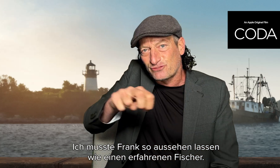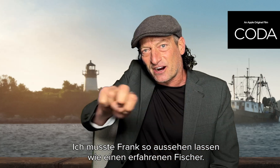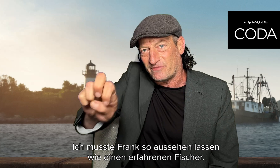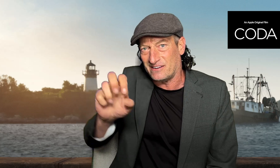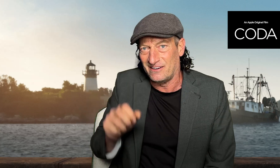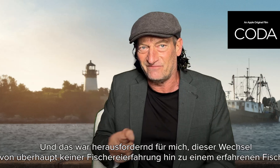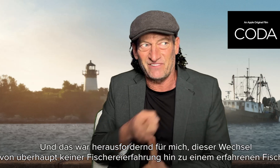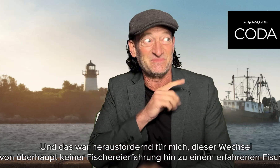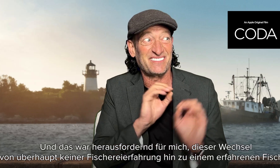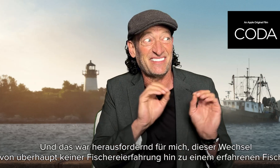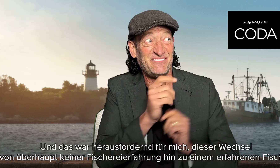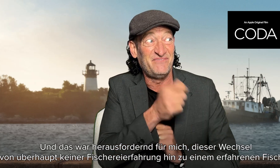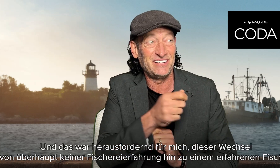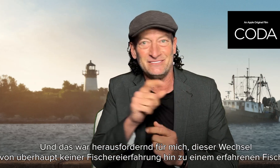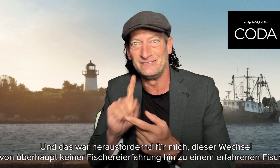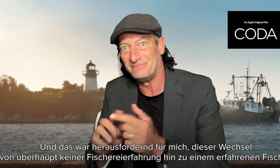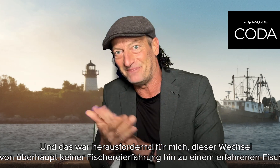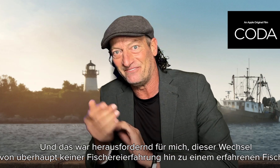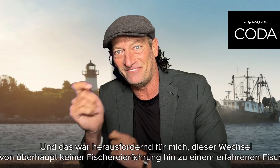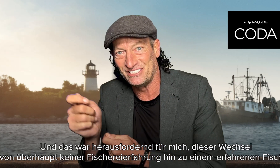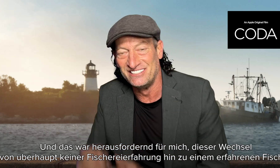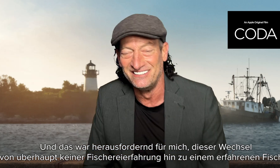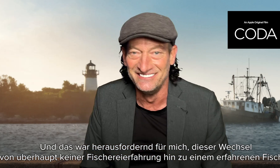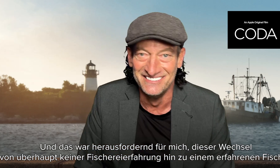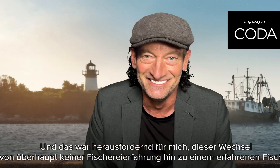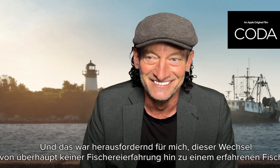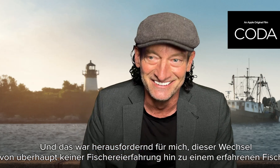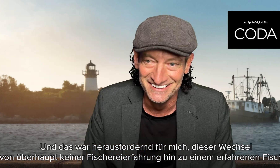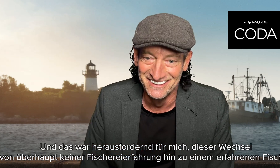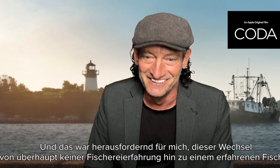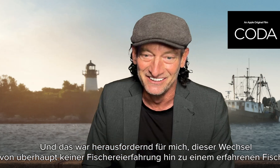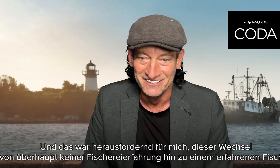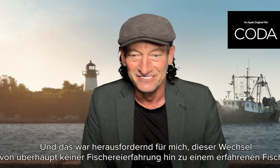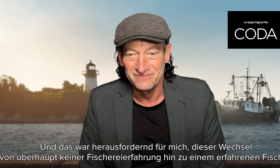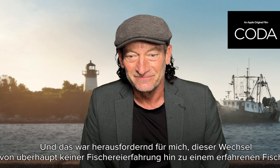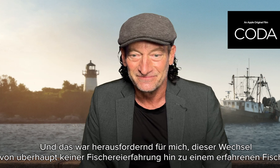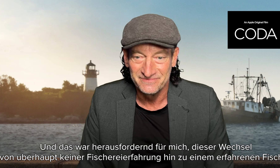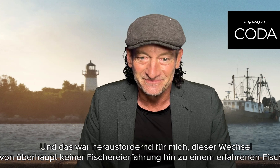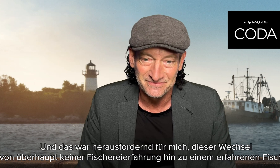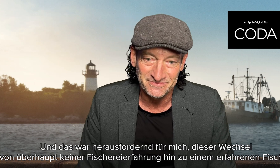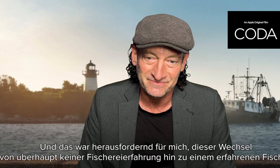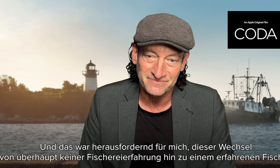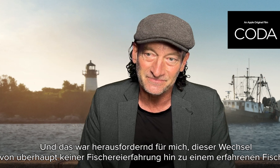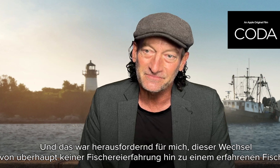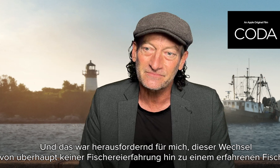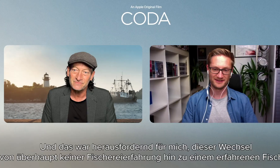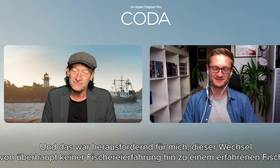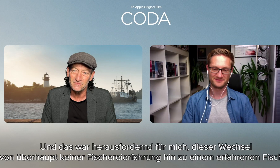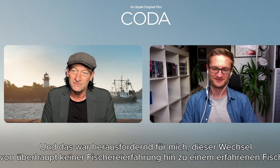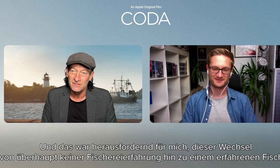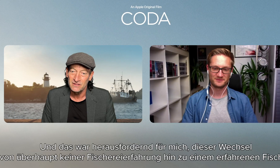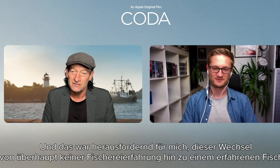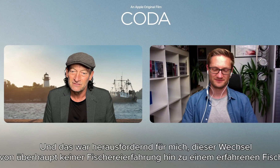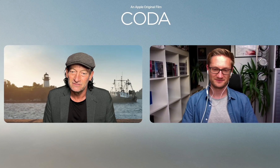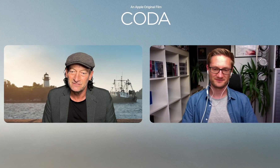veteran fisherman. And that was challenging for me, to make that shift from no fishing background whatsoever to